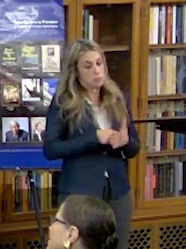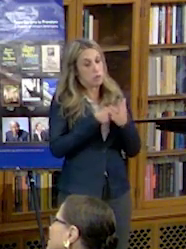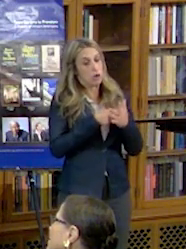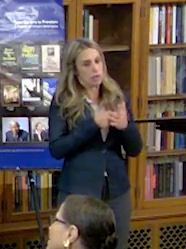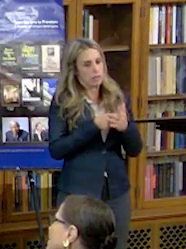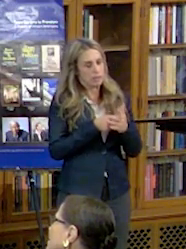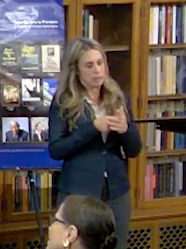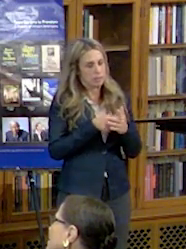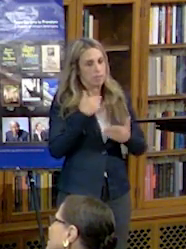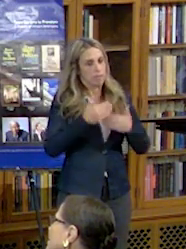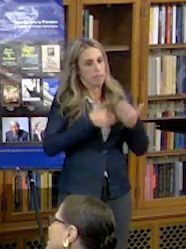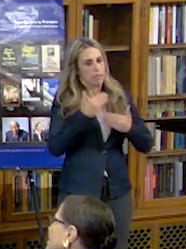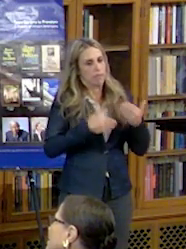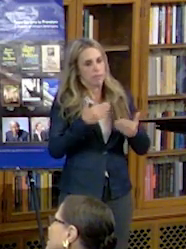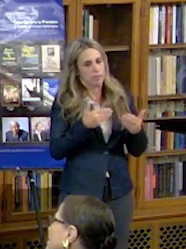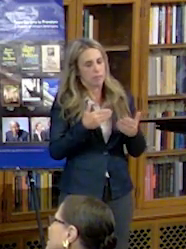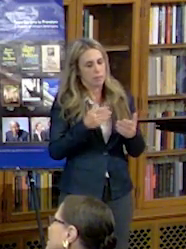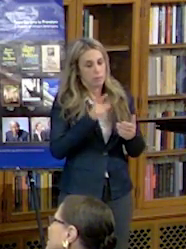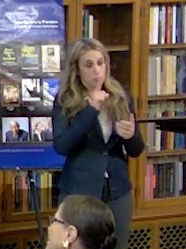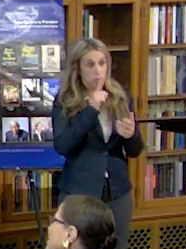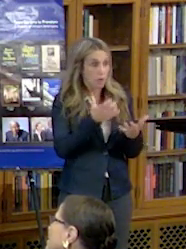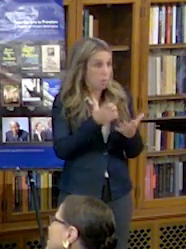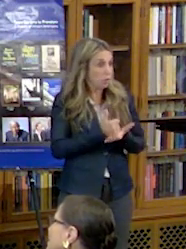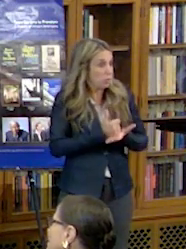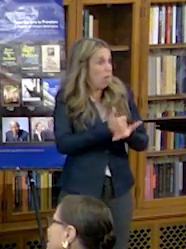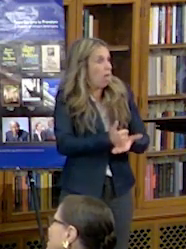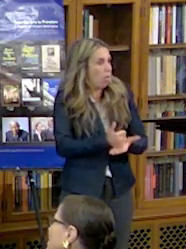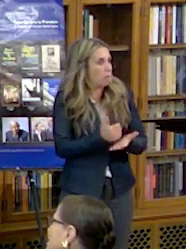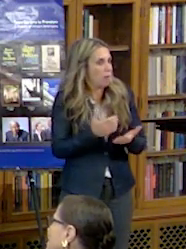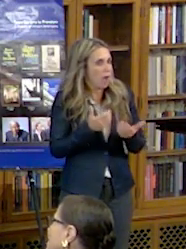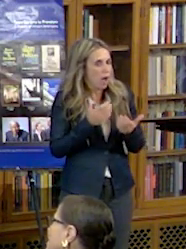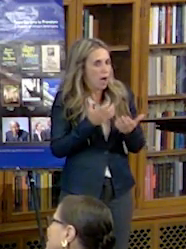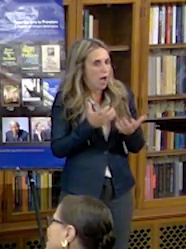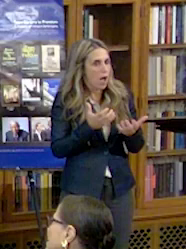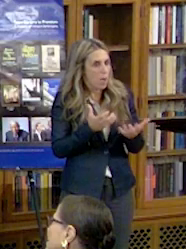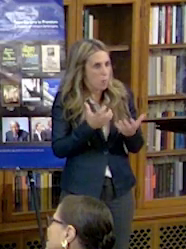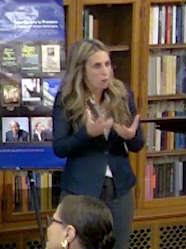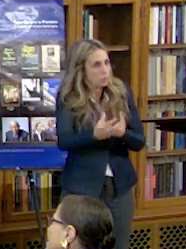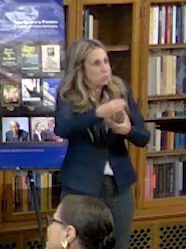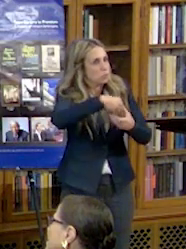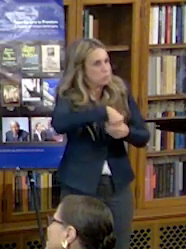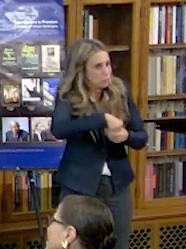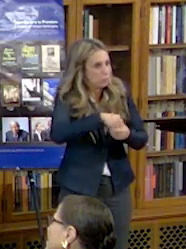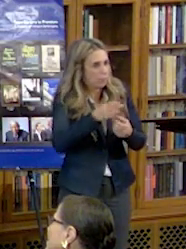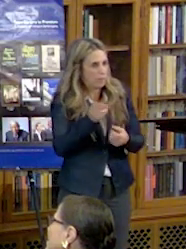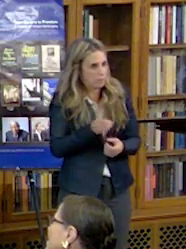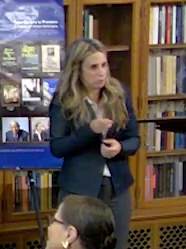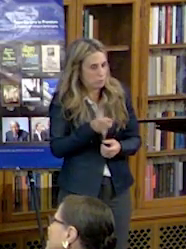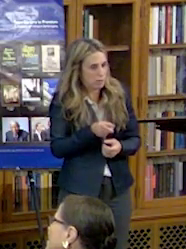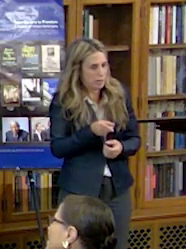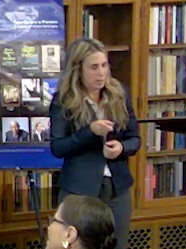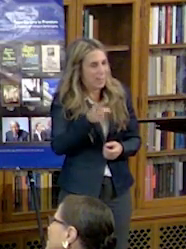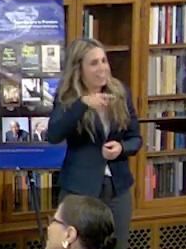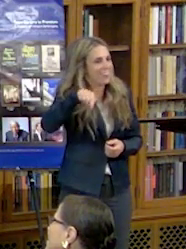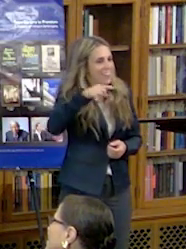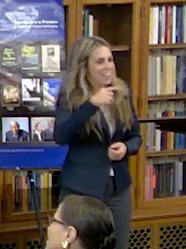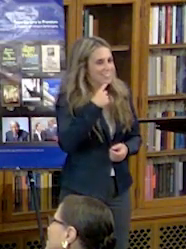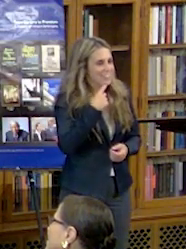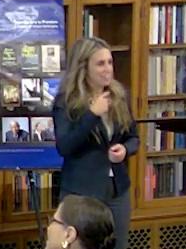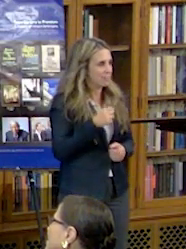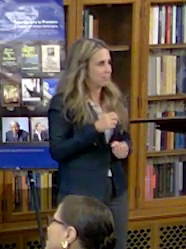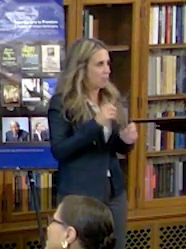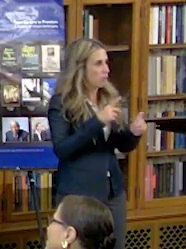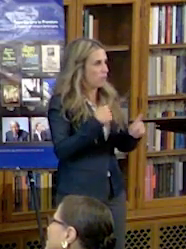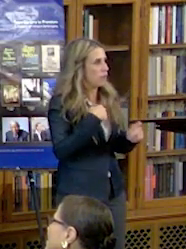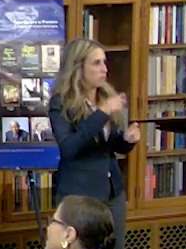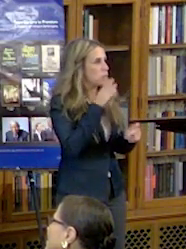realized that I was really to help and I was really trying to include the history they said we're going to get